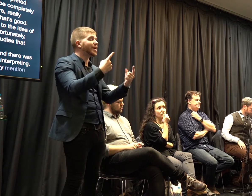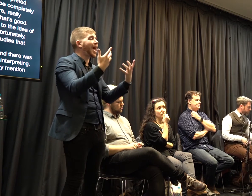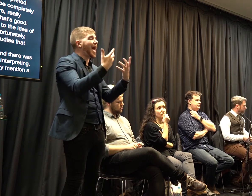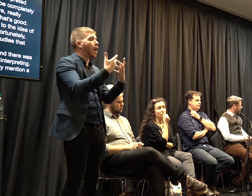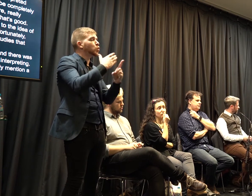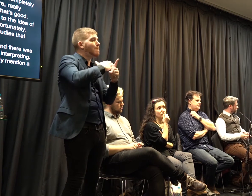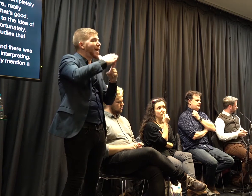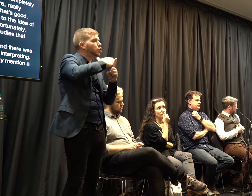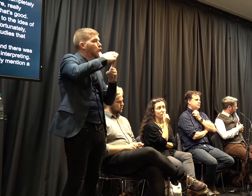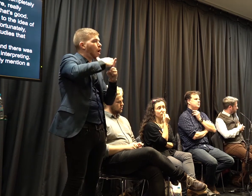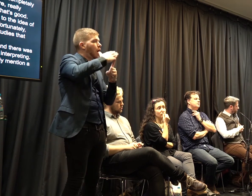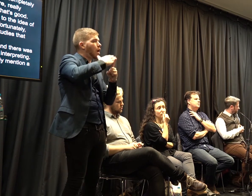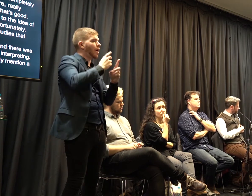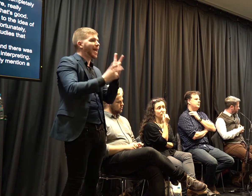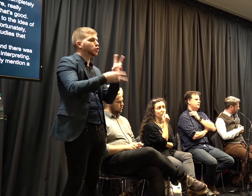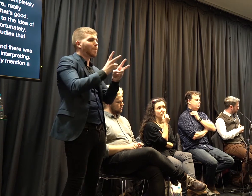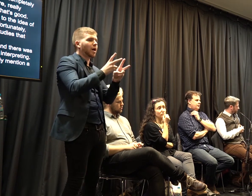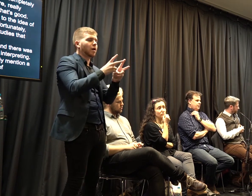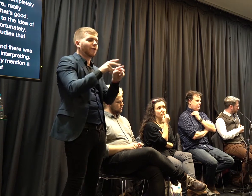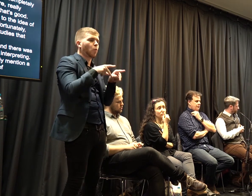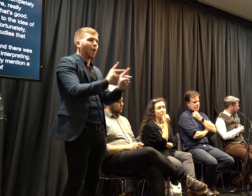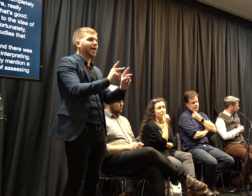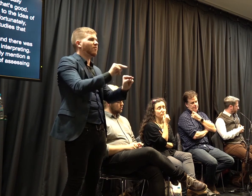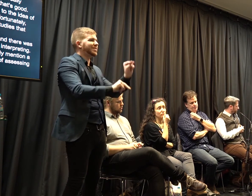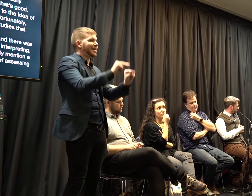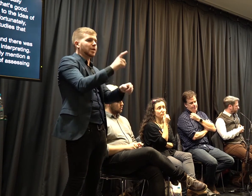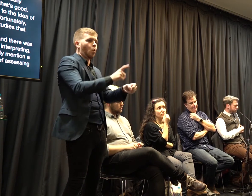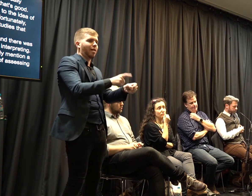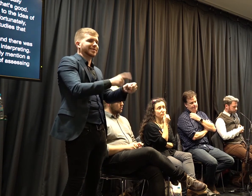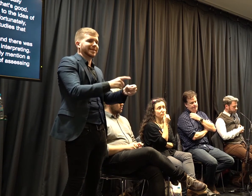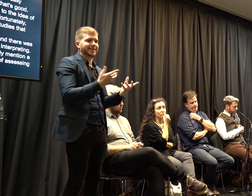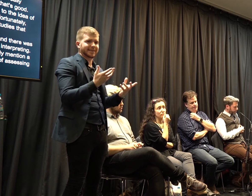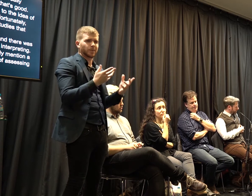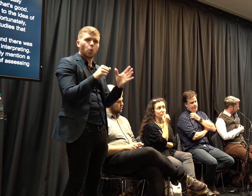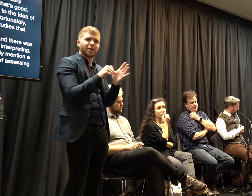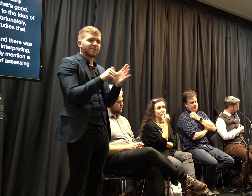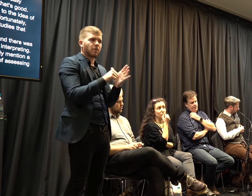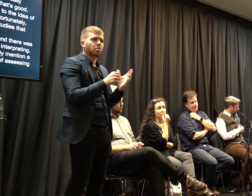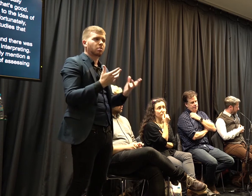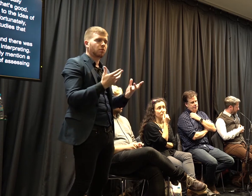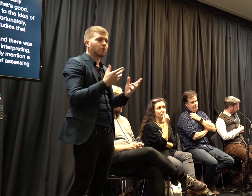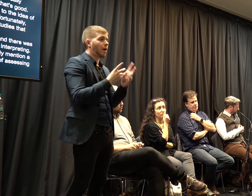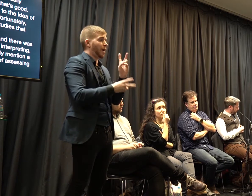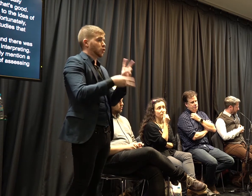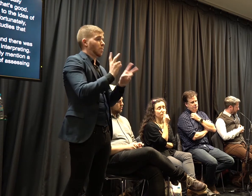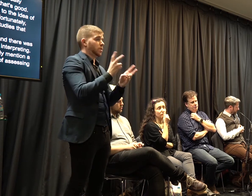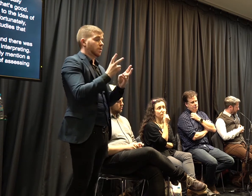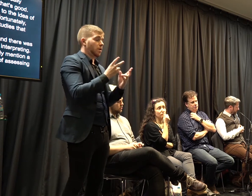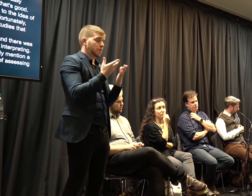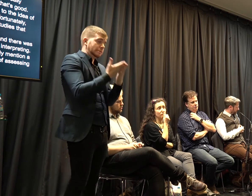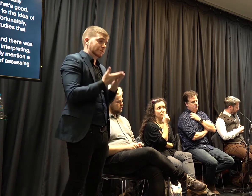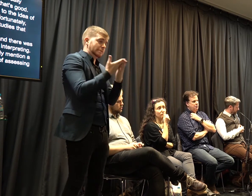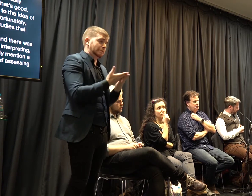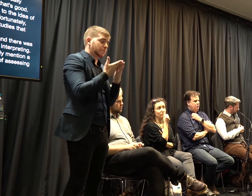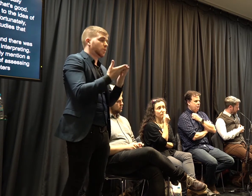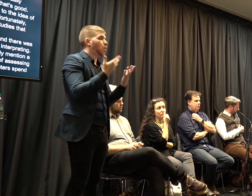measurable as a way of assessing quality. It's a really difficult one. And interpreters spend so much time working as